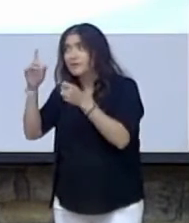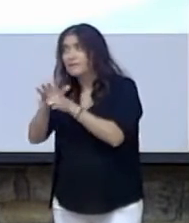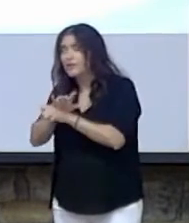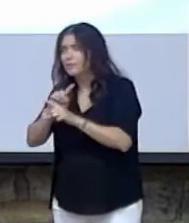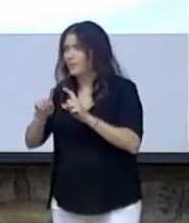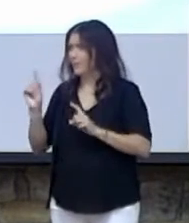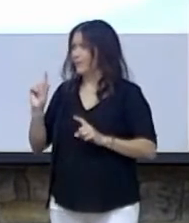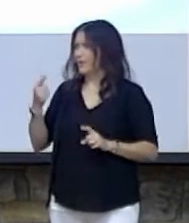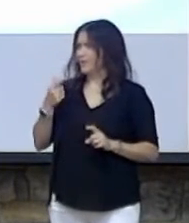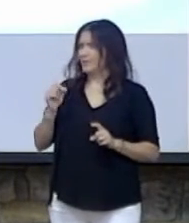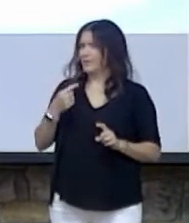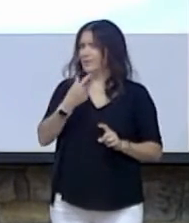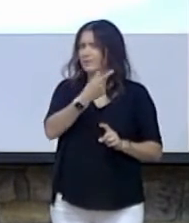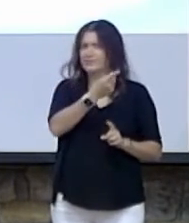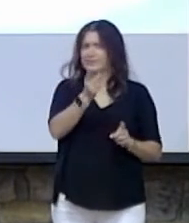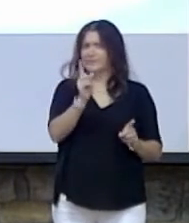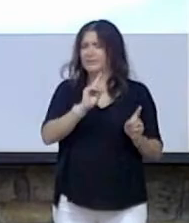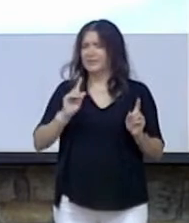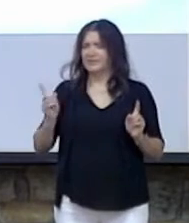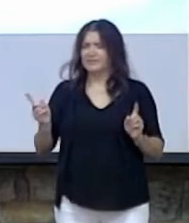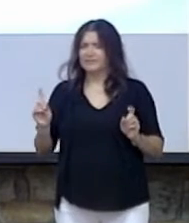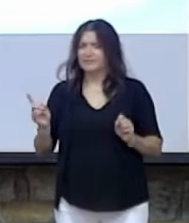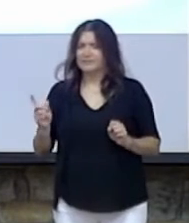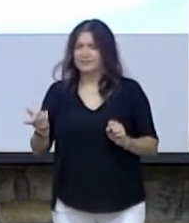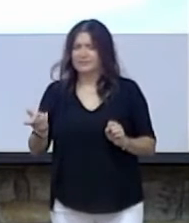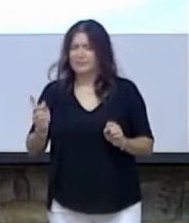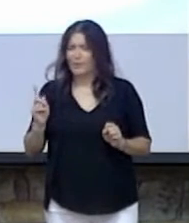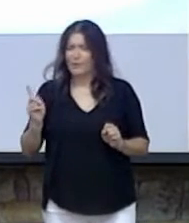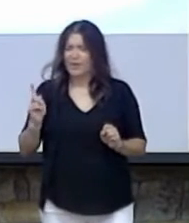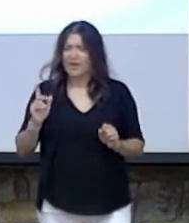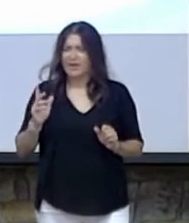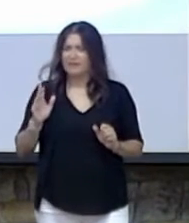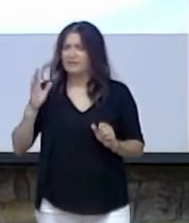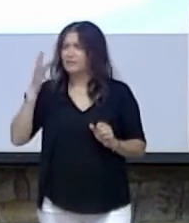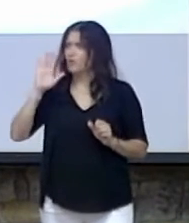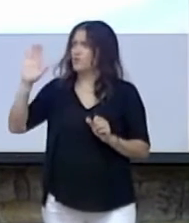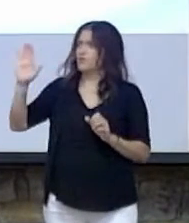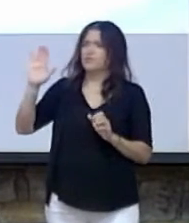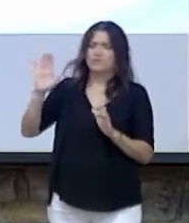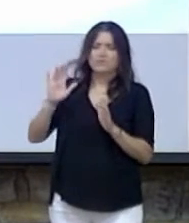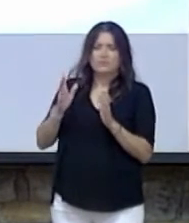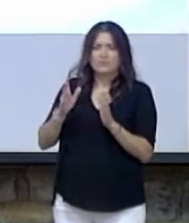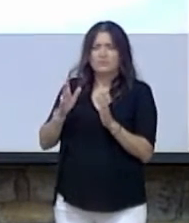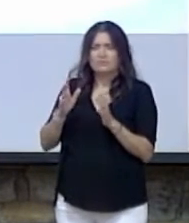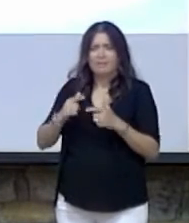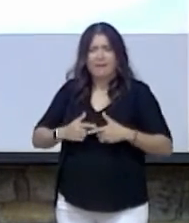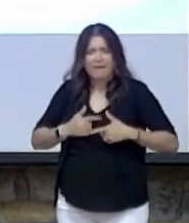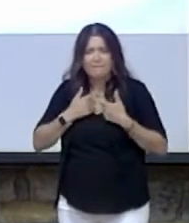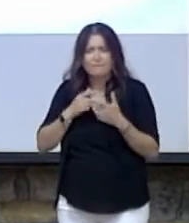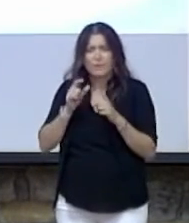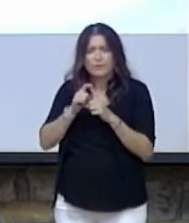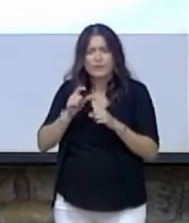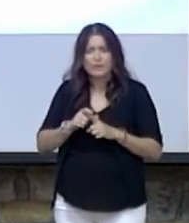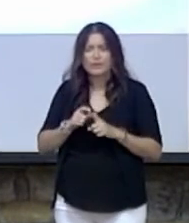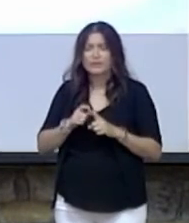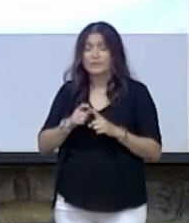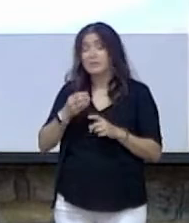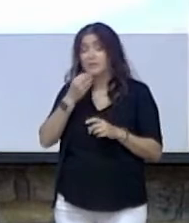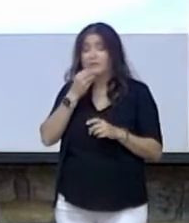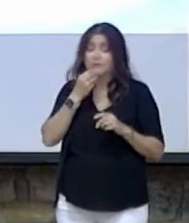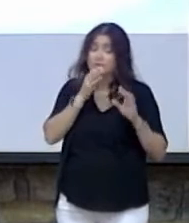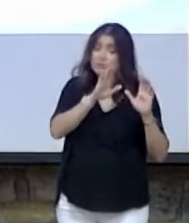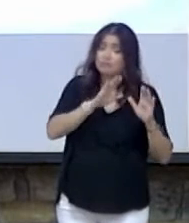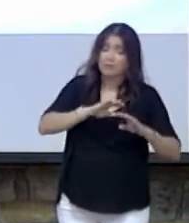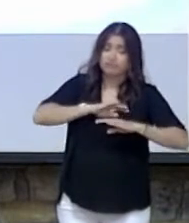going to go? Where else am I going to go to get the words of life that I really need? Hey, the food was great.